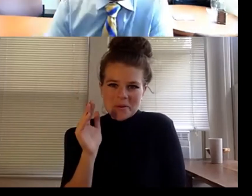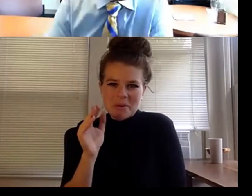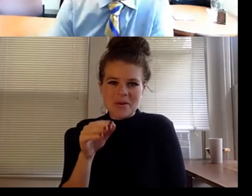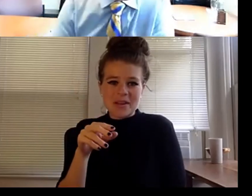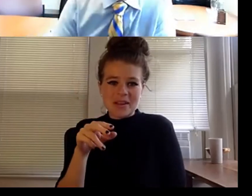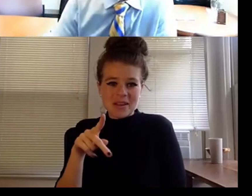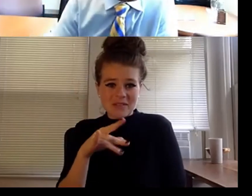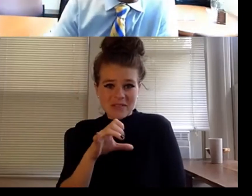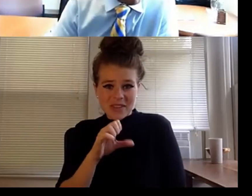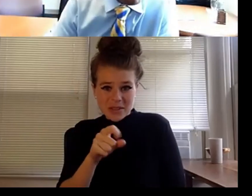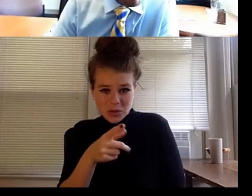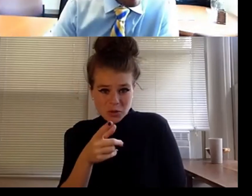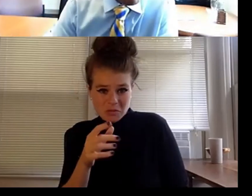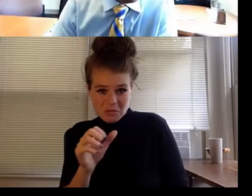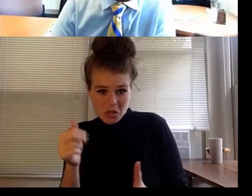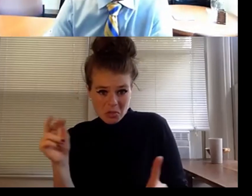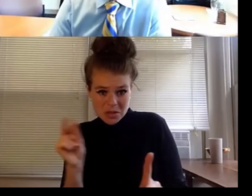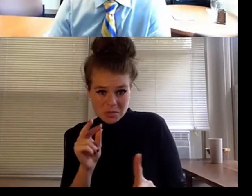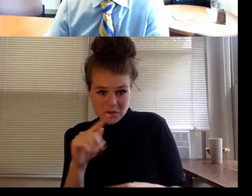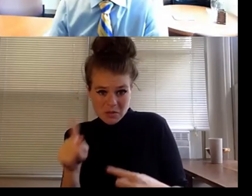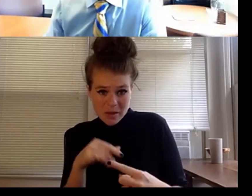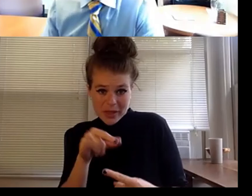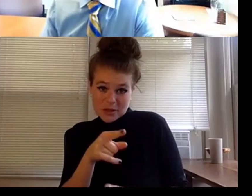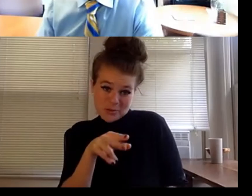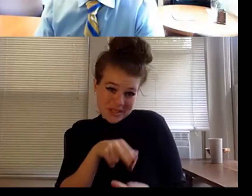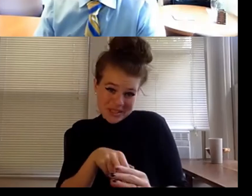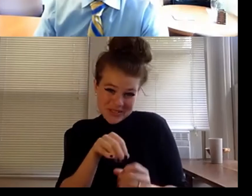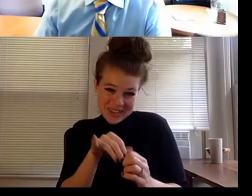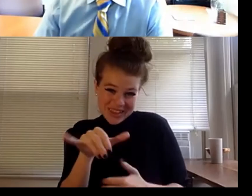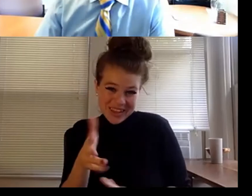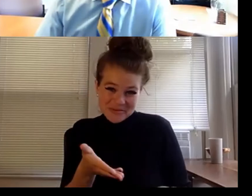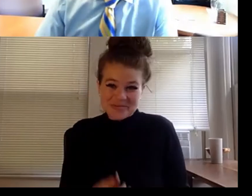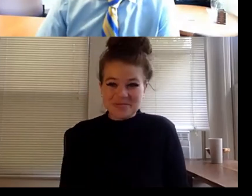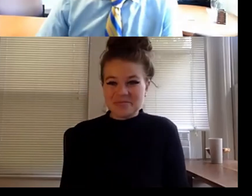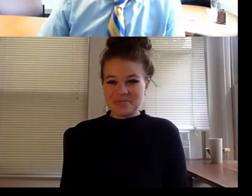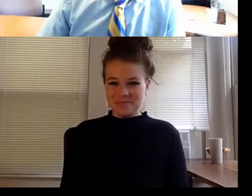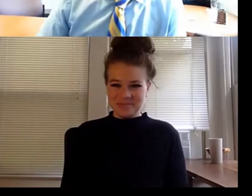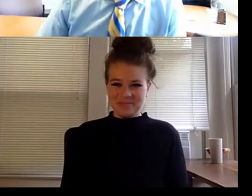Jackson, do you have any other perspective on this? You participated in it. Mm-hmm.